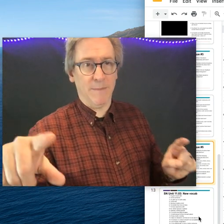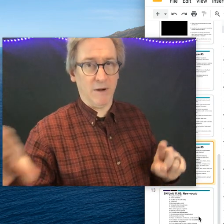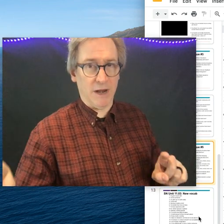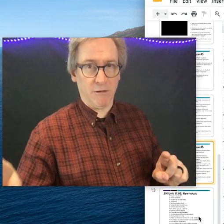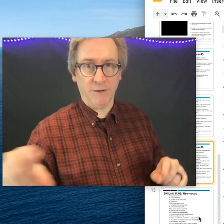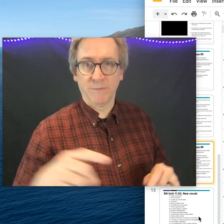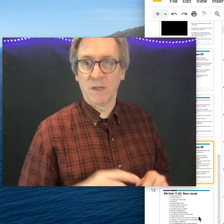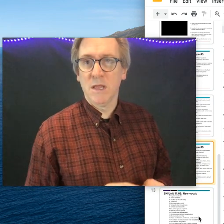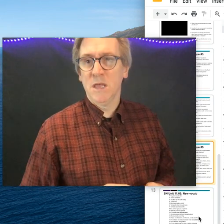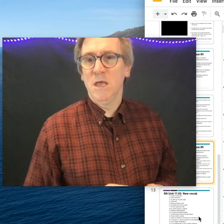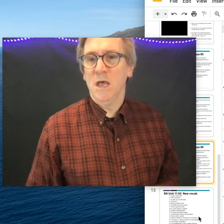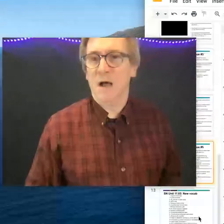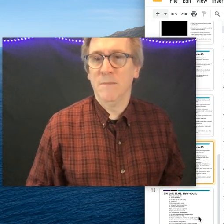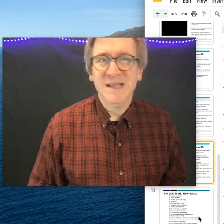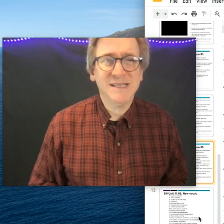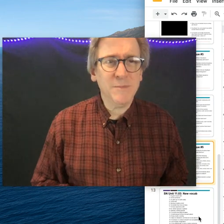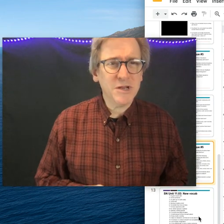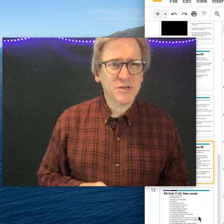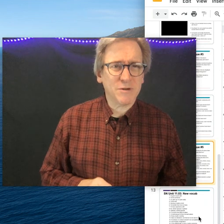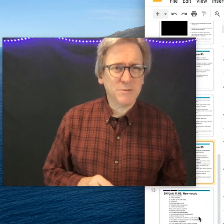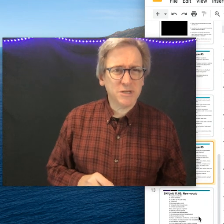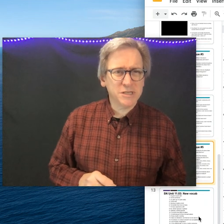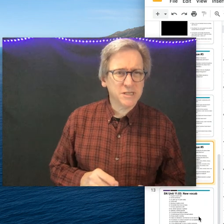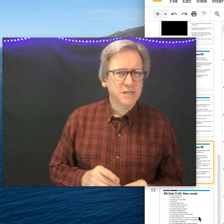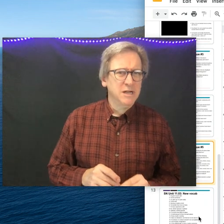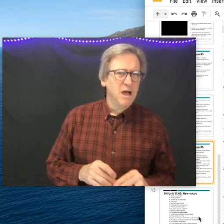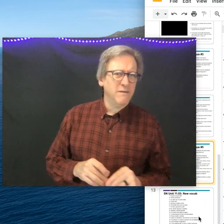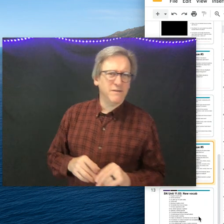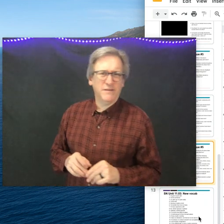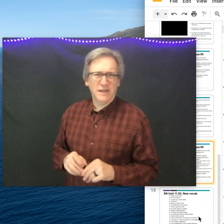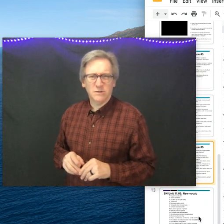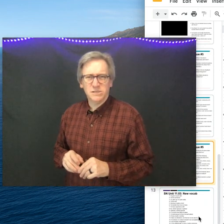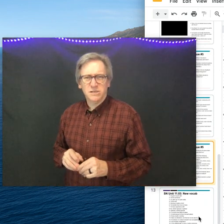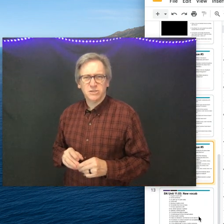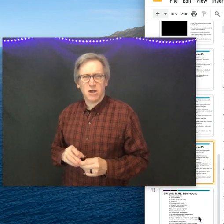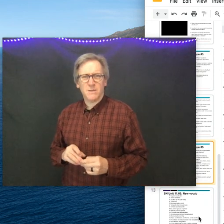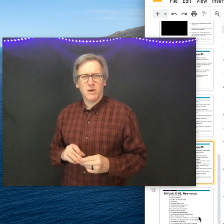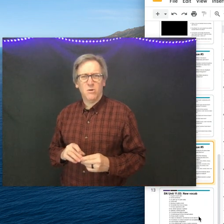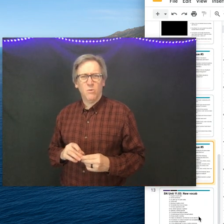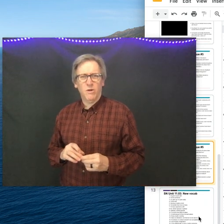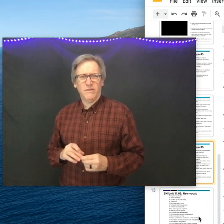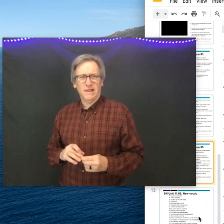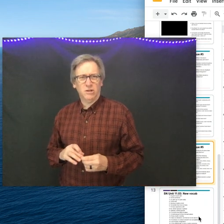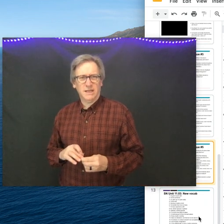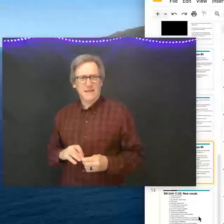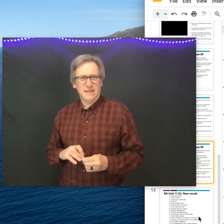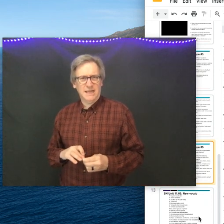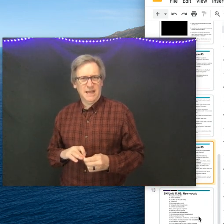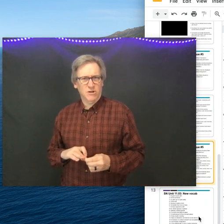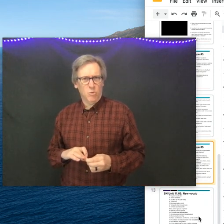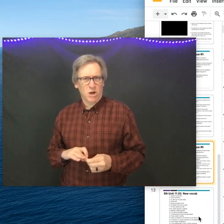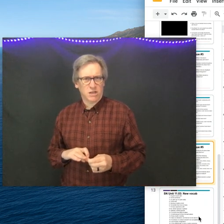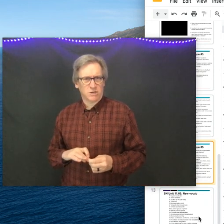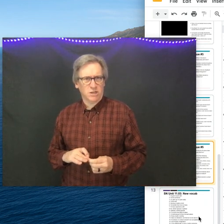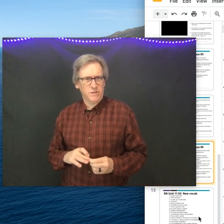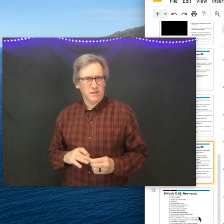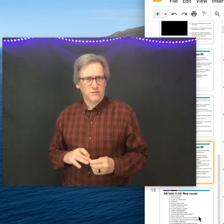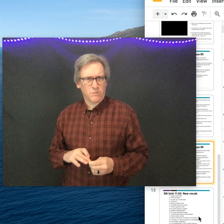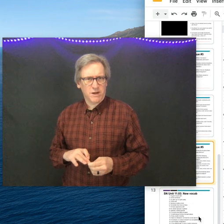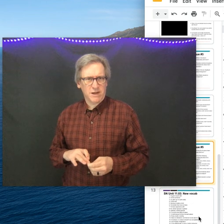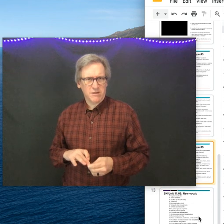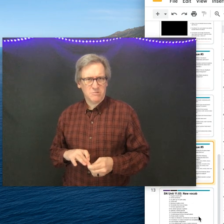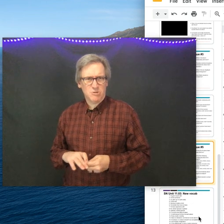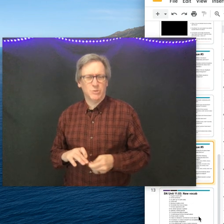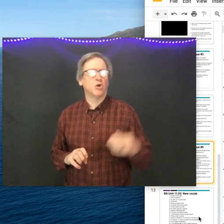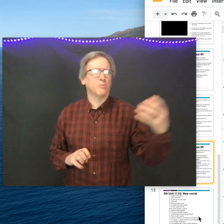Lean about Aaron. Some of the descriptions of the videos talk about what they look like and what color clothing